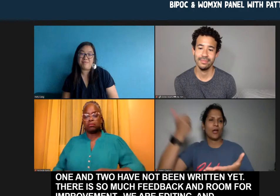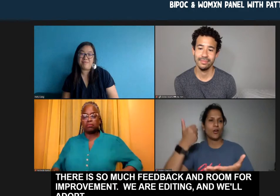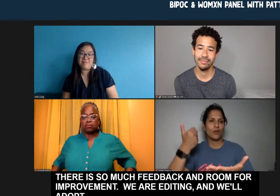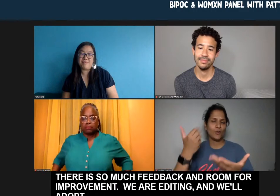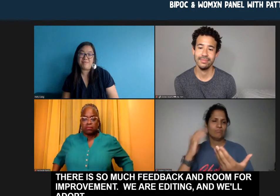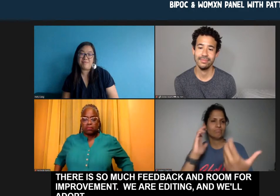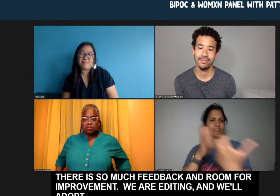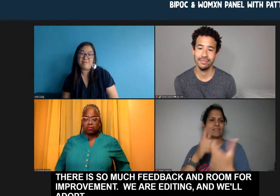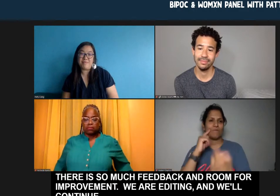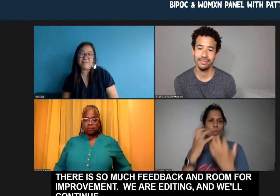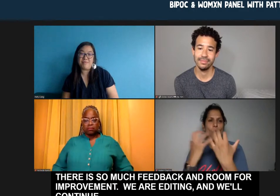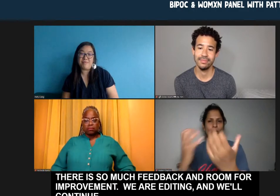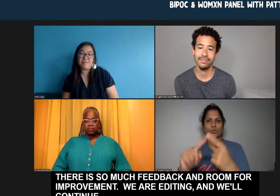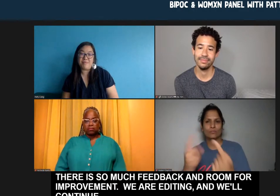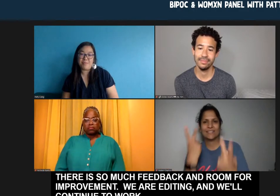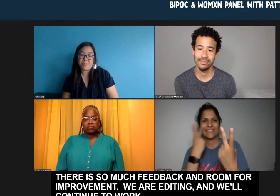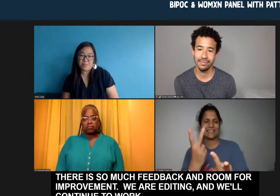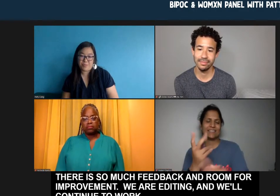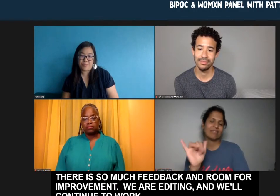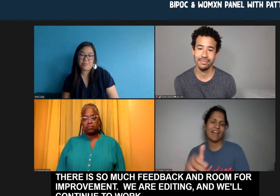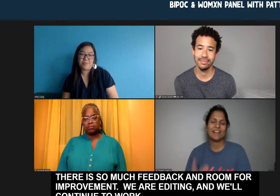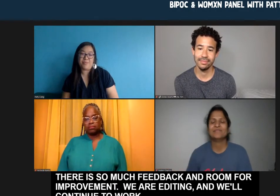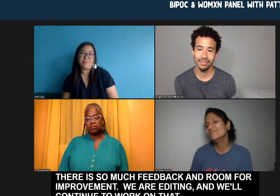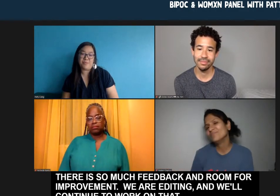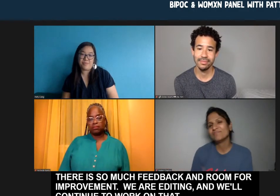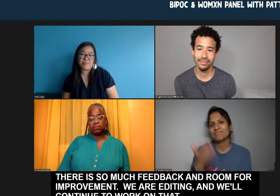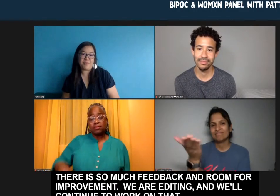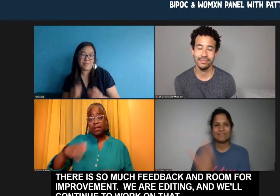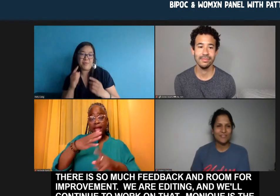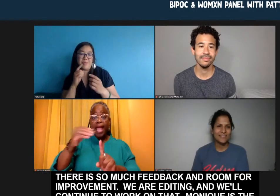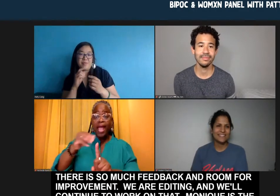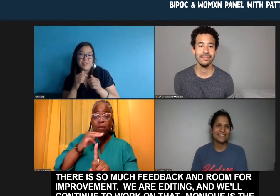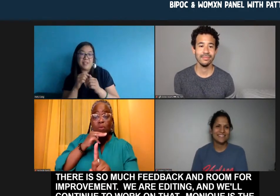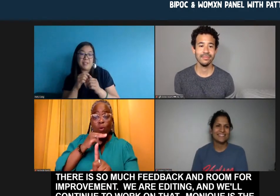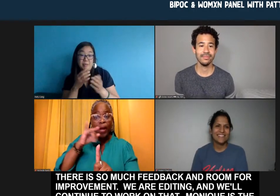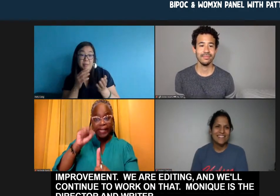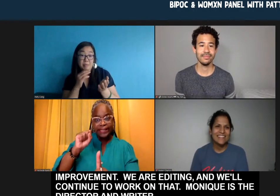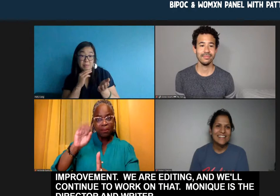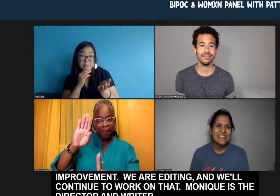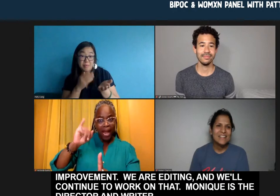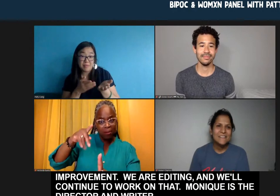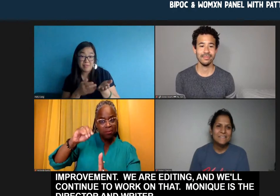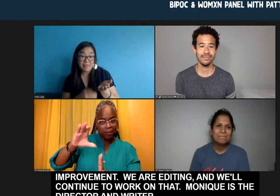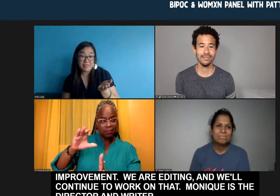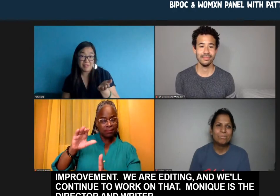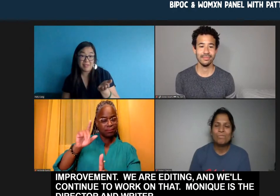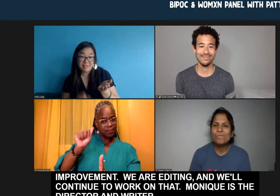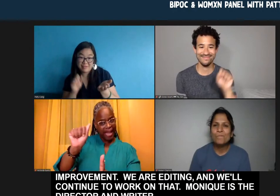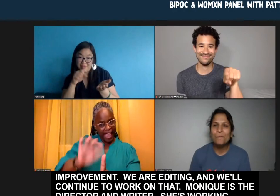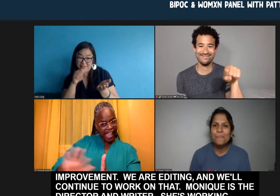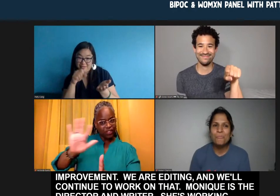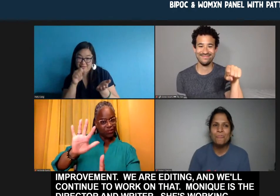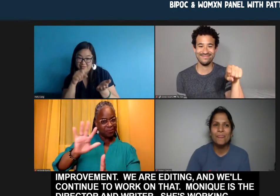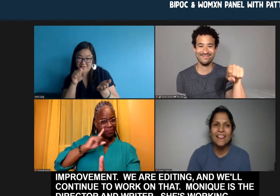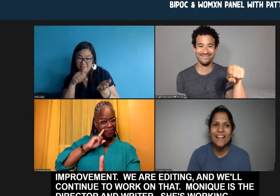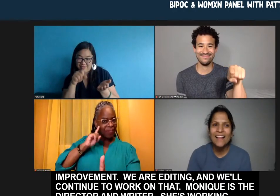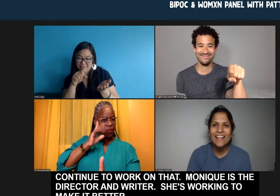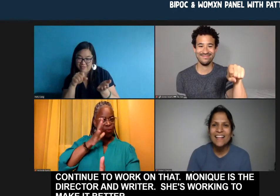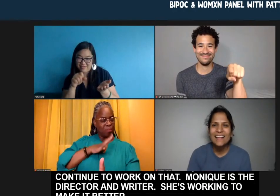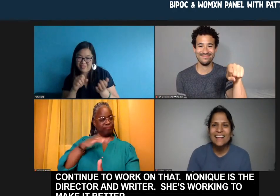so she's working to make it even better than it has been. And Michelle said,